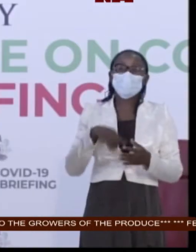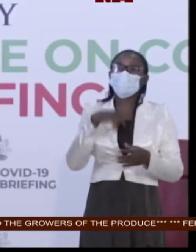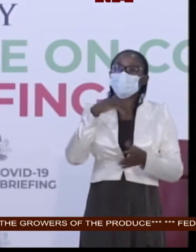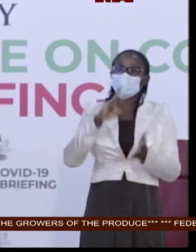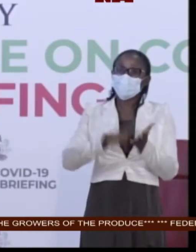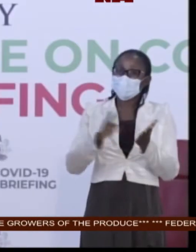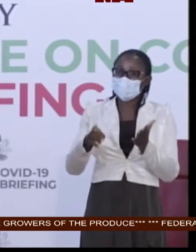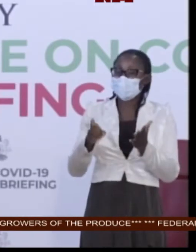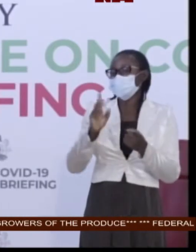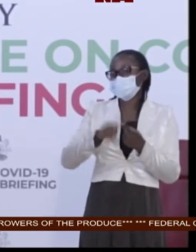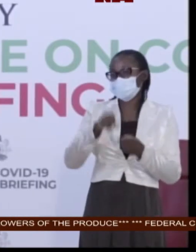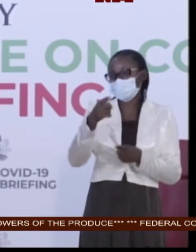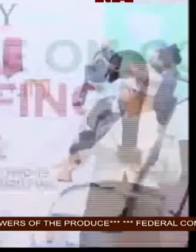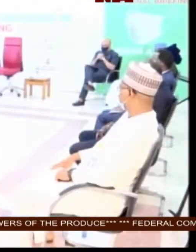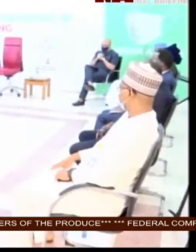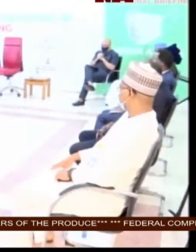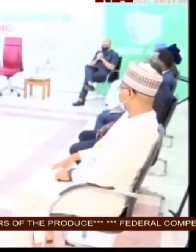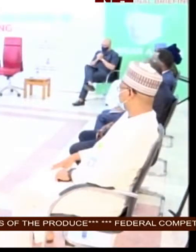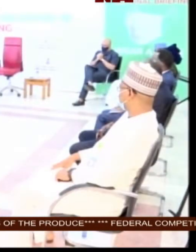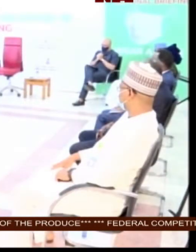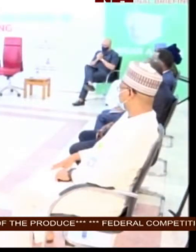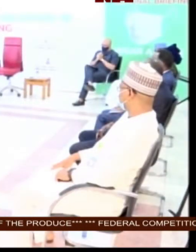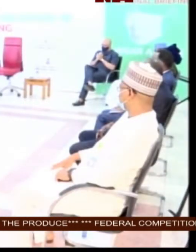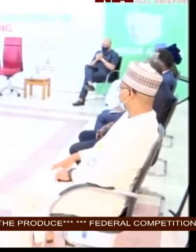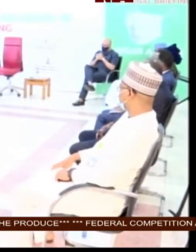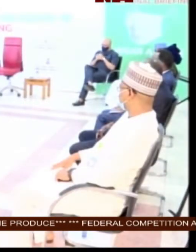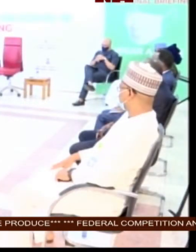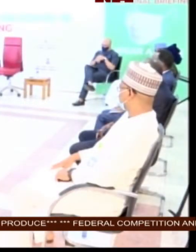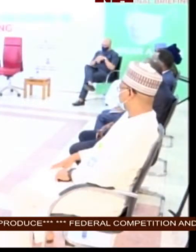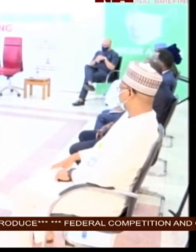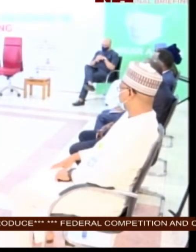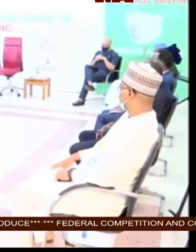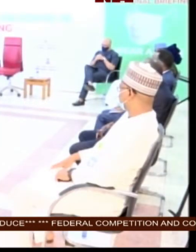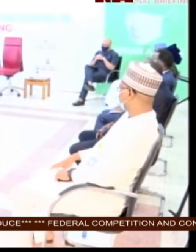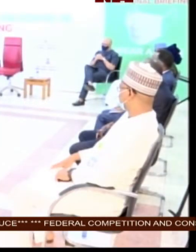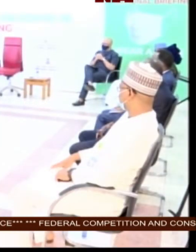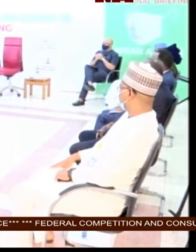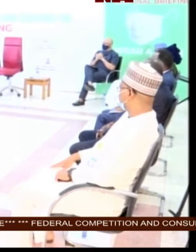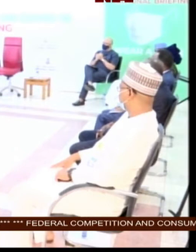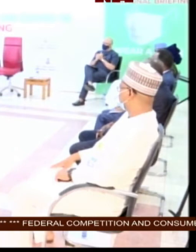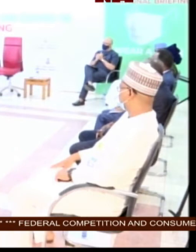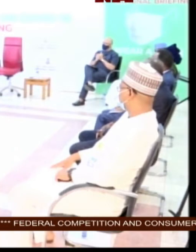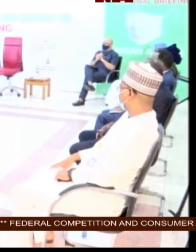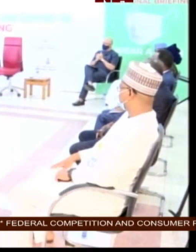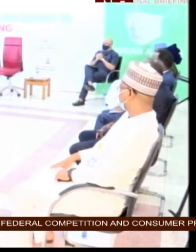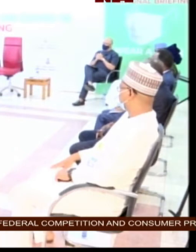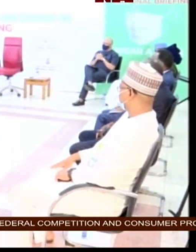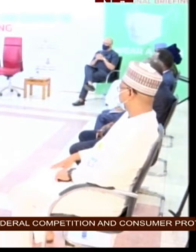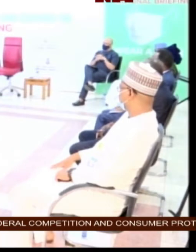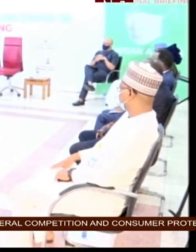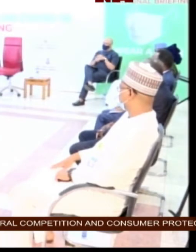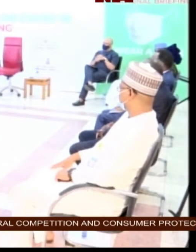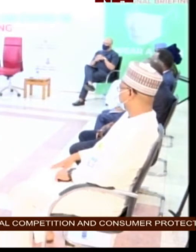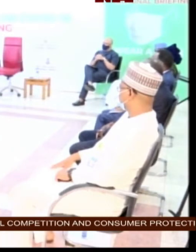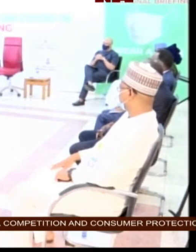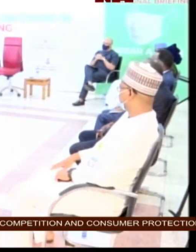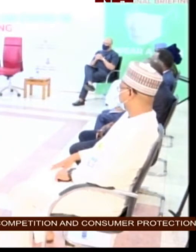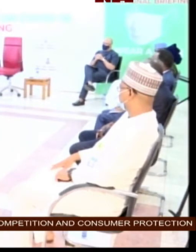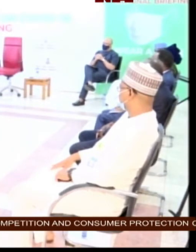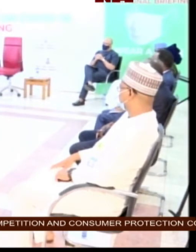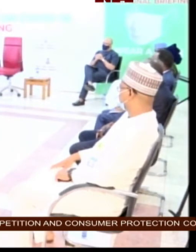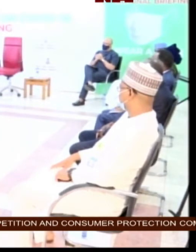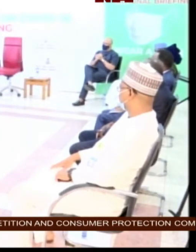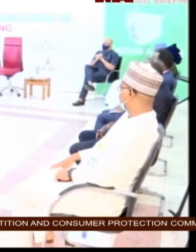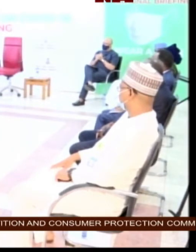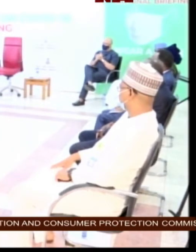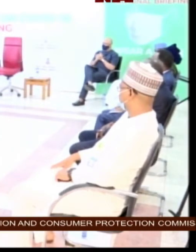you from the technical perspective. And I thank you all for listening,